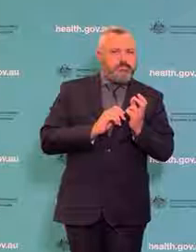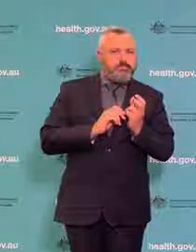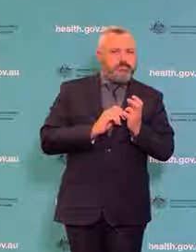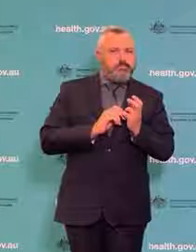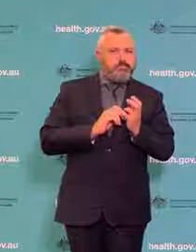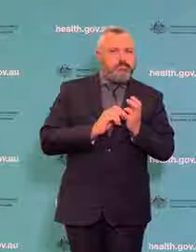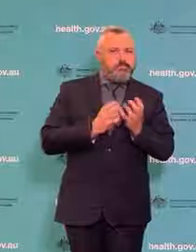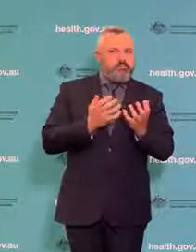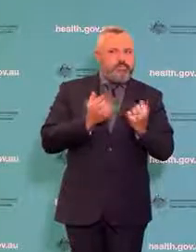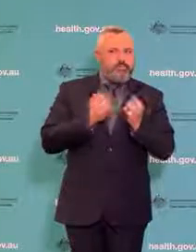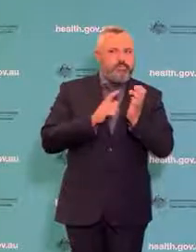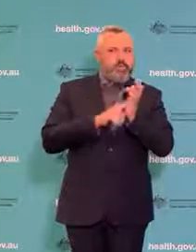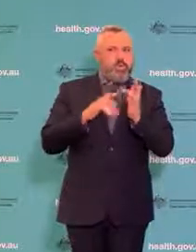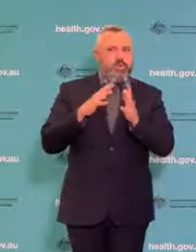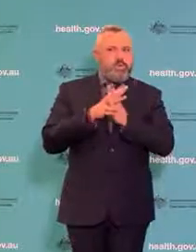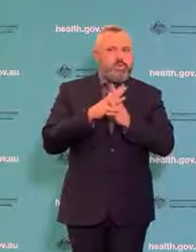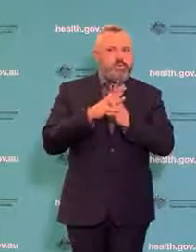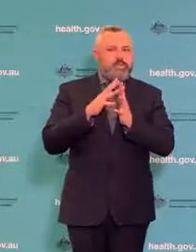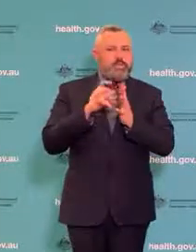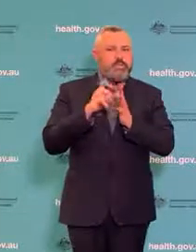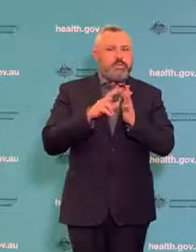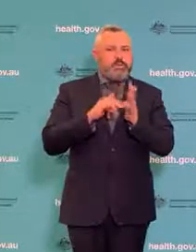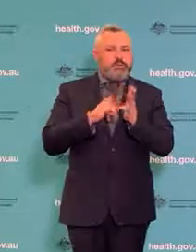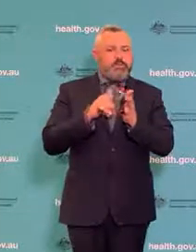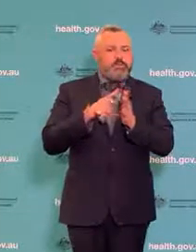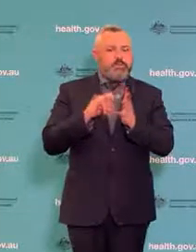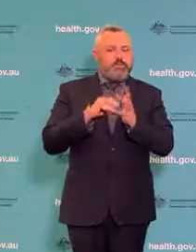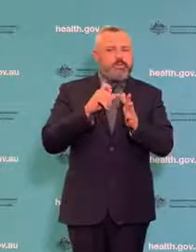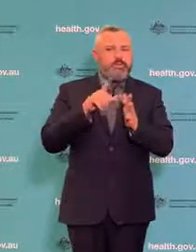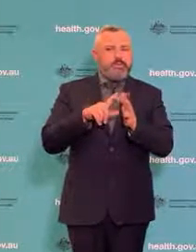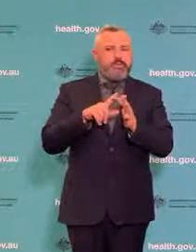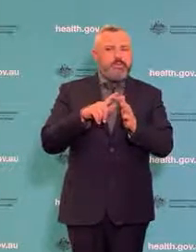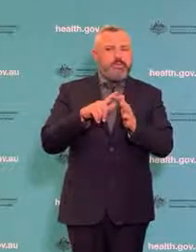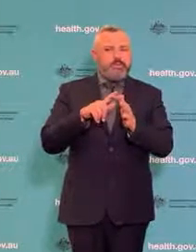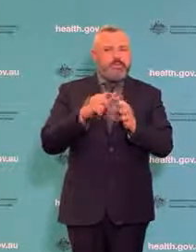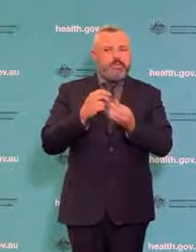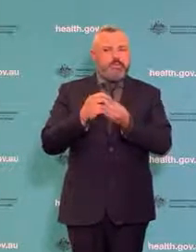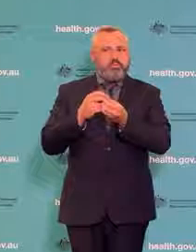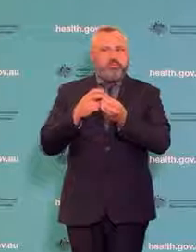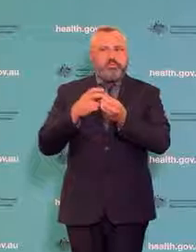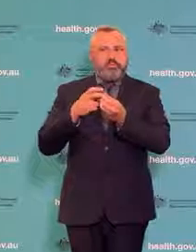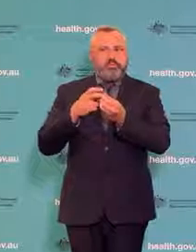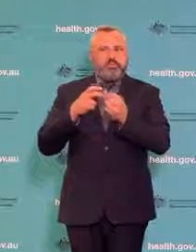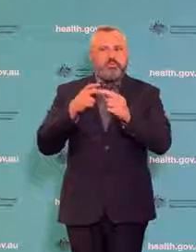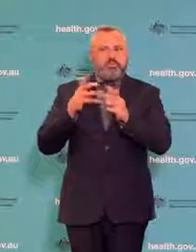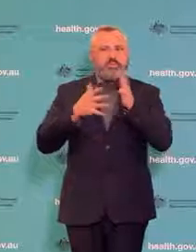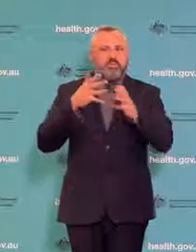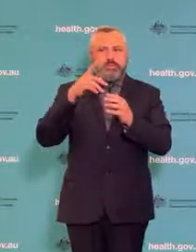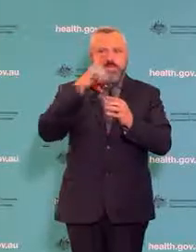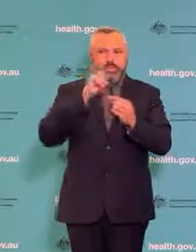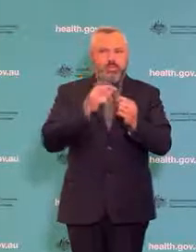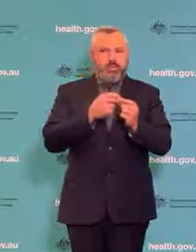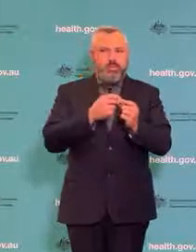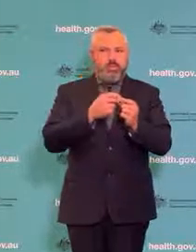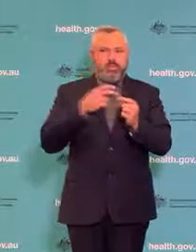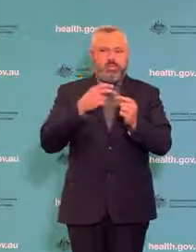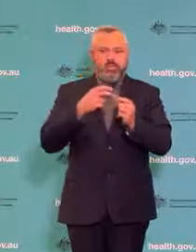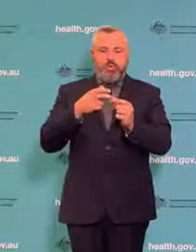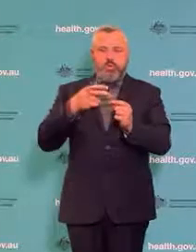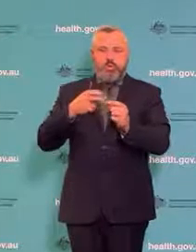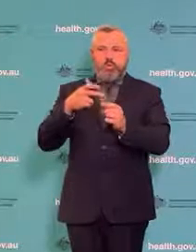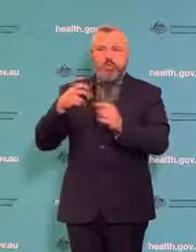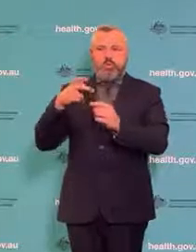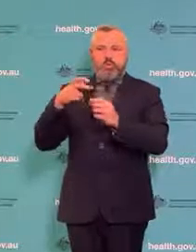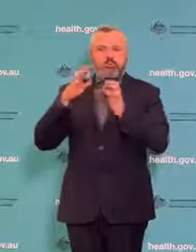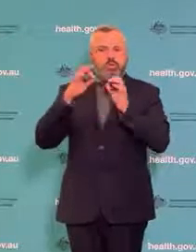enable reliable extraction of 6 doses out of each Pfizer vaccine vial. Thank you, James.